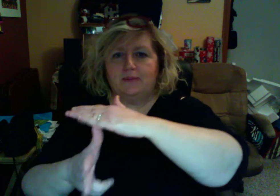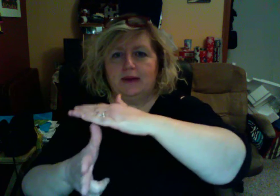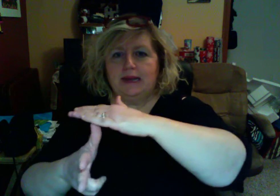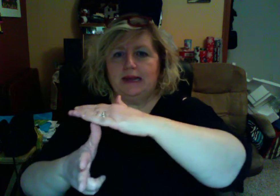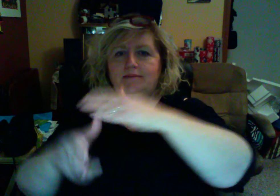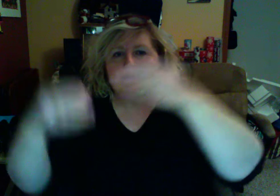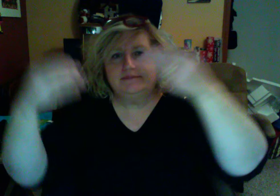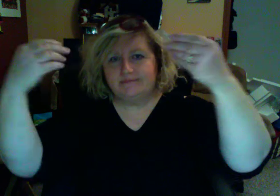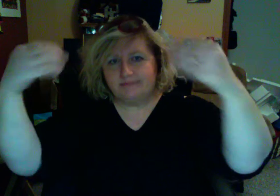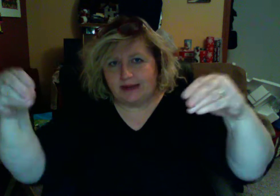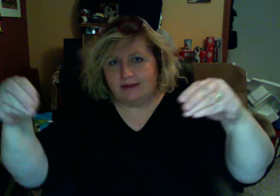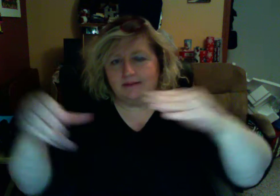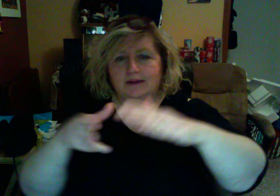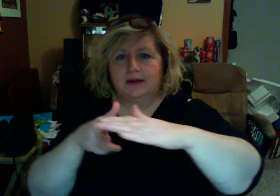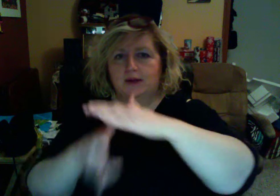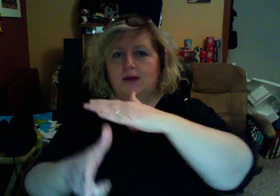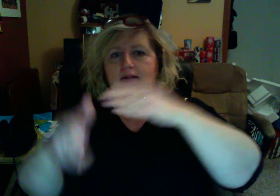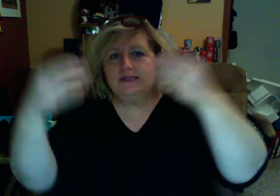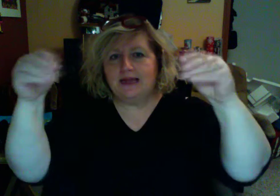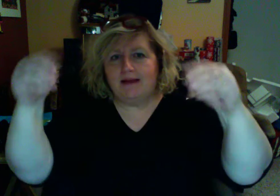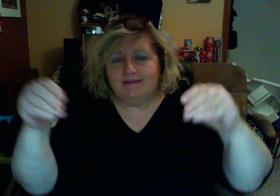bring it in, sale. Garage sale.